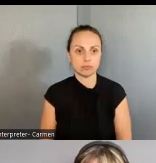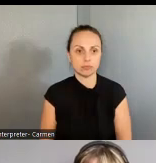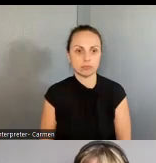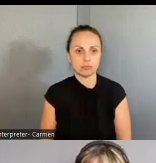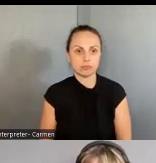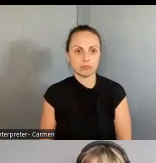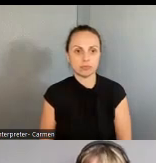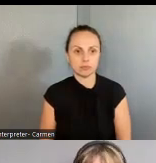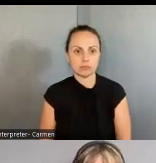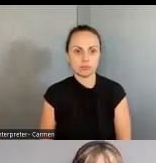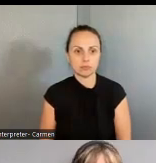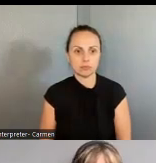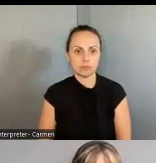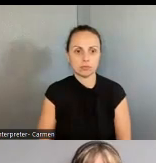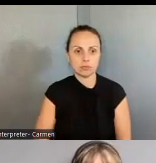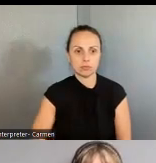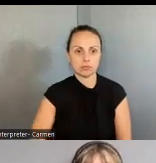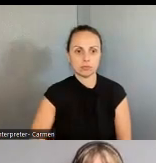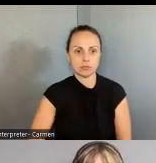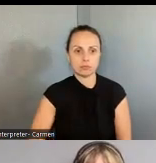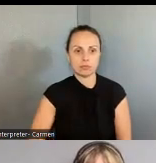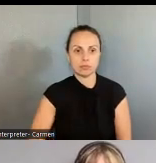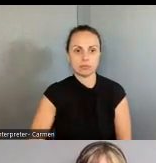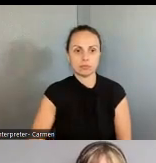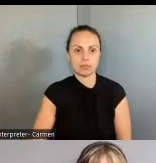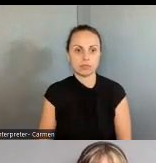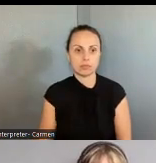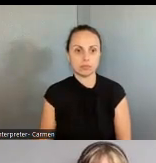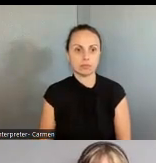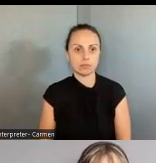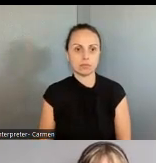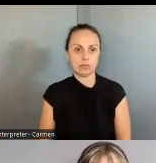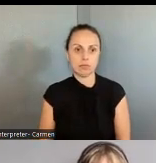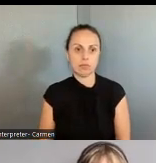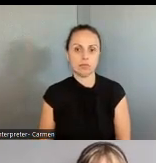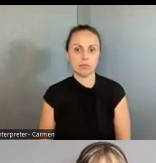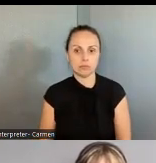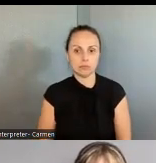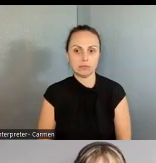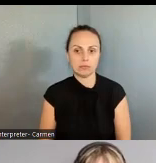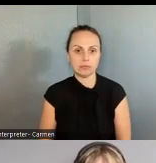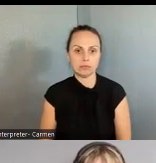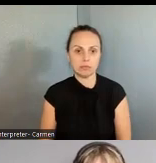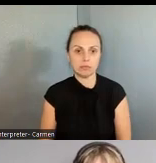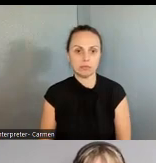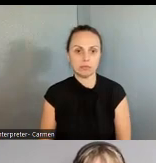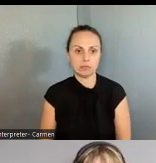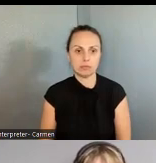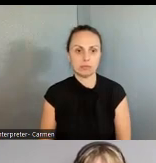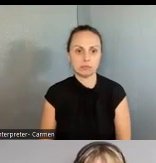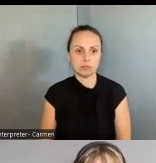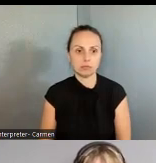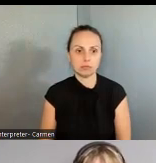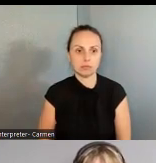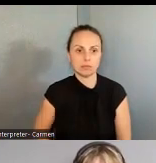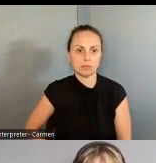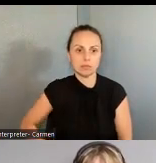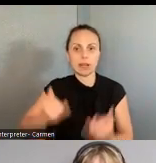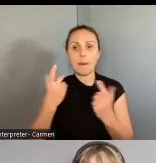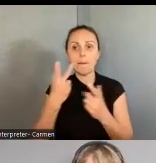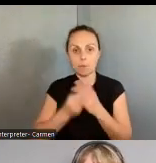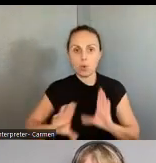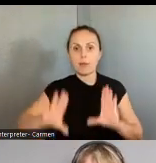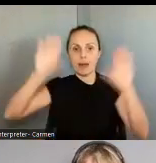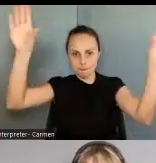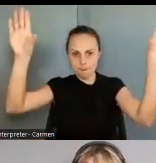hey, yes. Hey, good. And now we're gonna lift both our arms up in